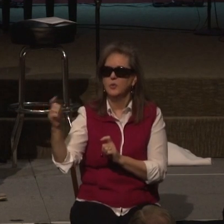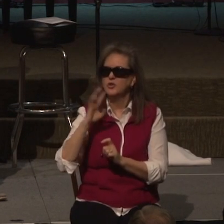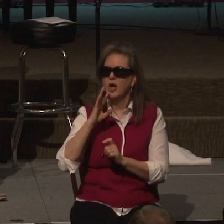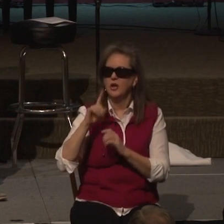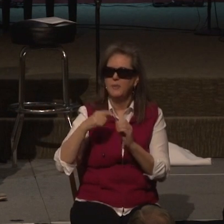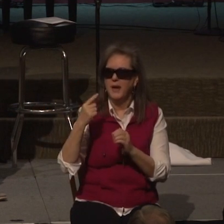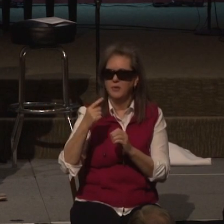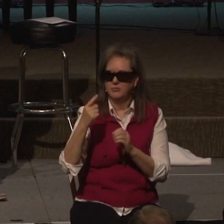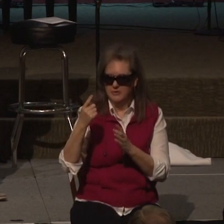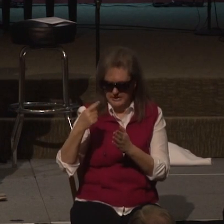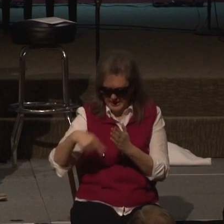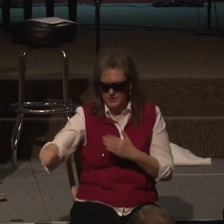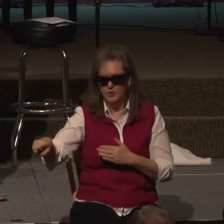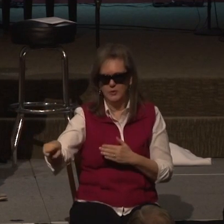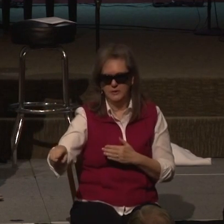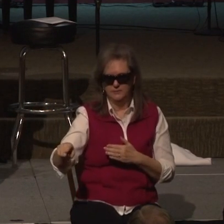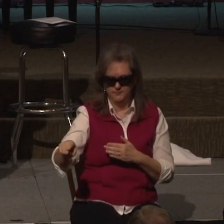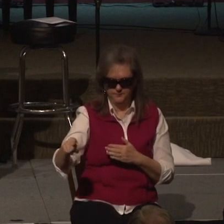week.